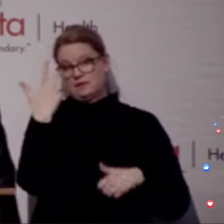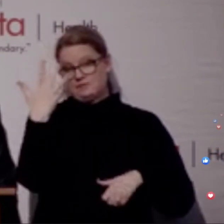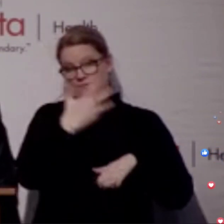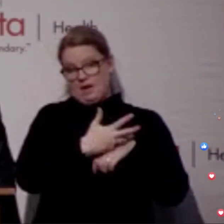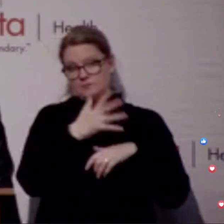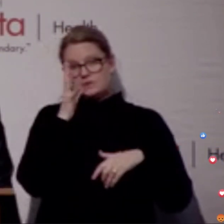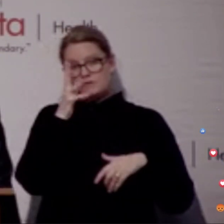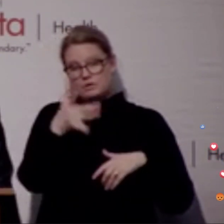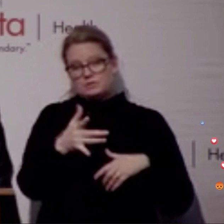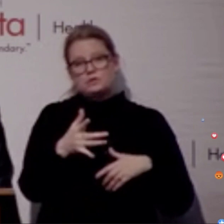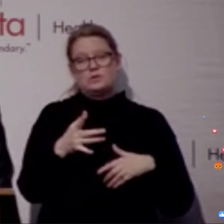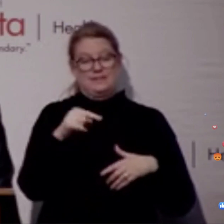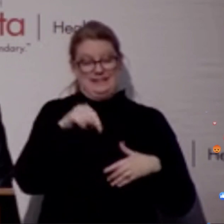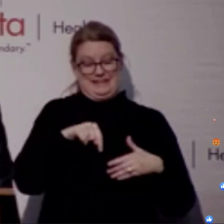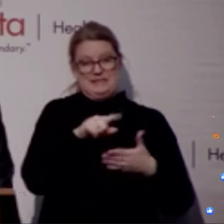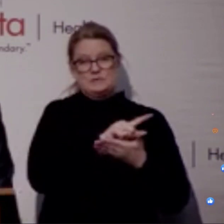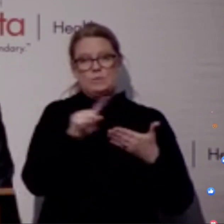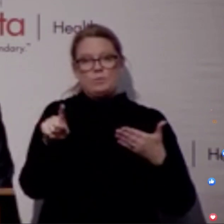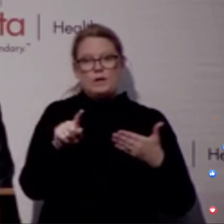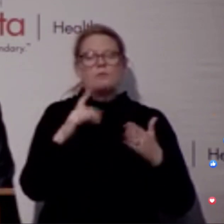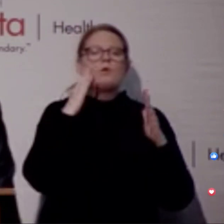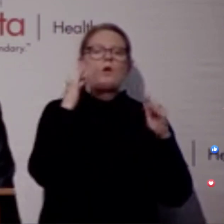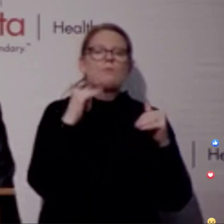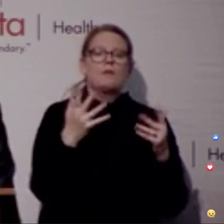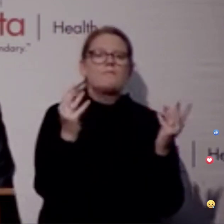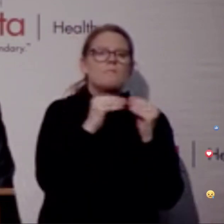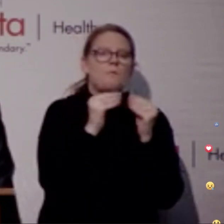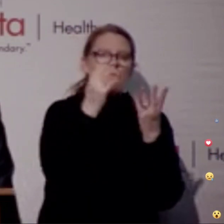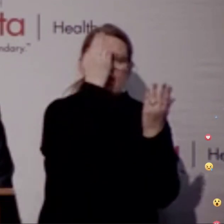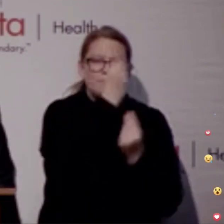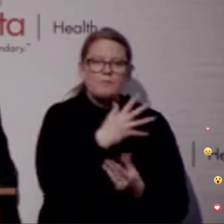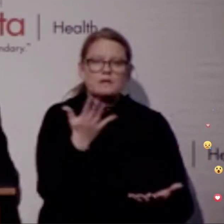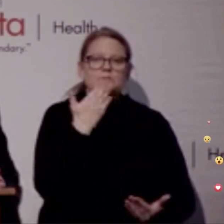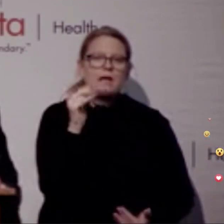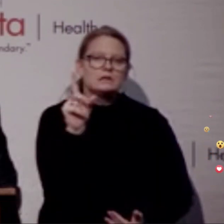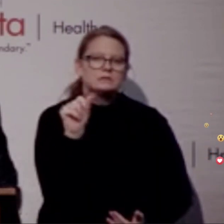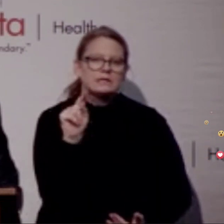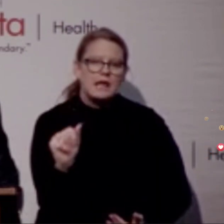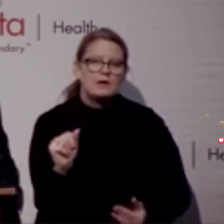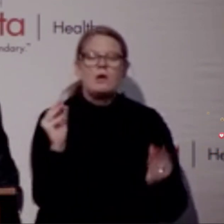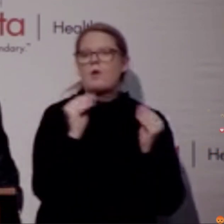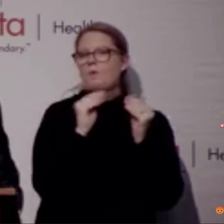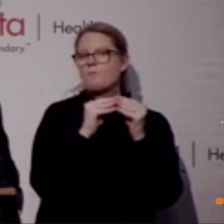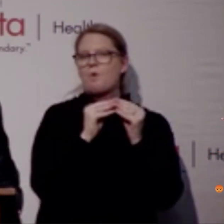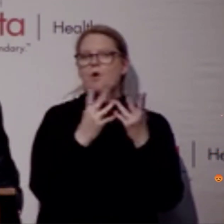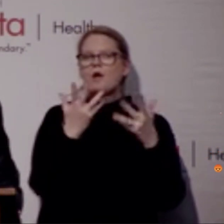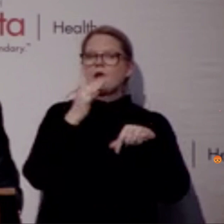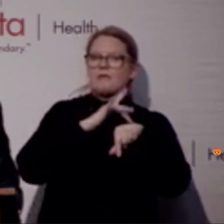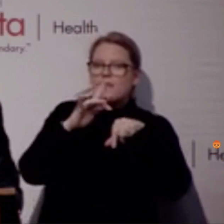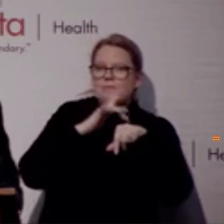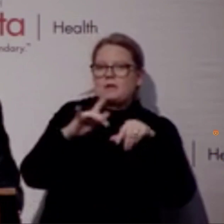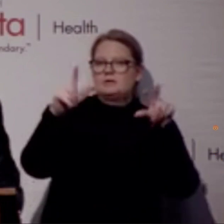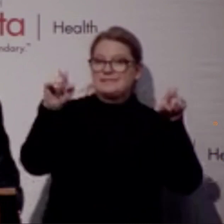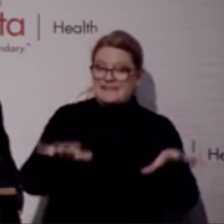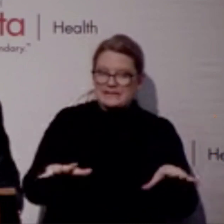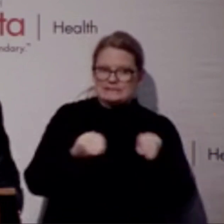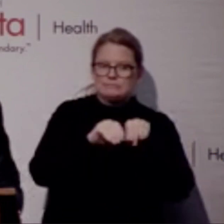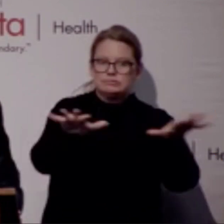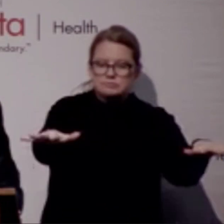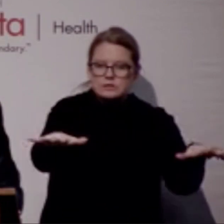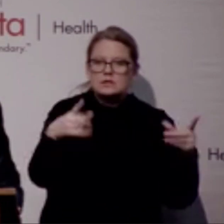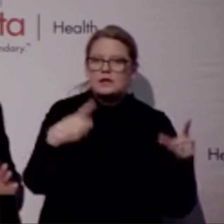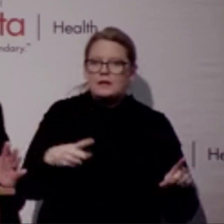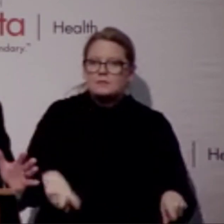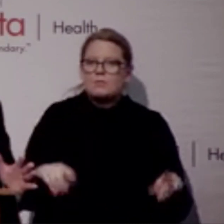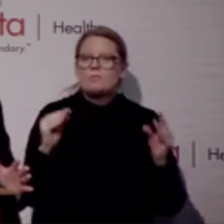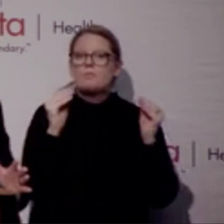would develop over this week. One is we hope to have better data, meaning that we hope that there'll be more widespread availability of testing that goes on so we